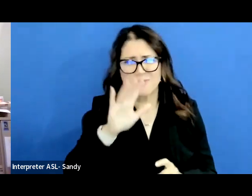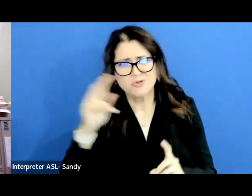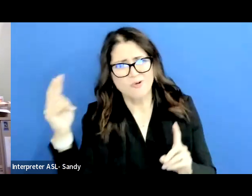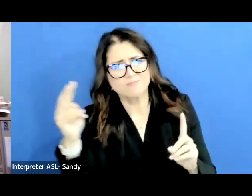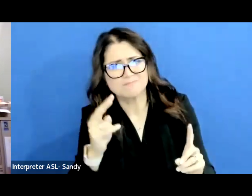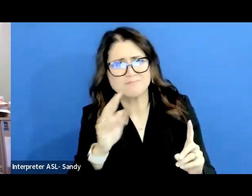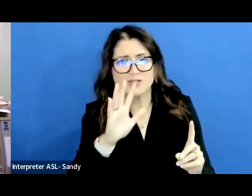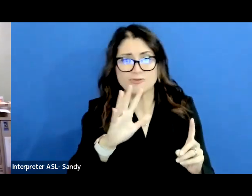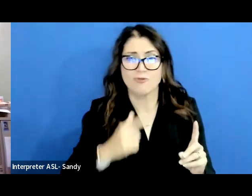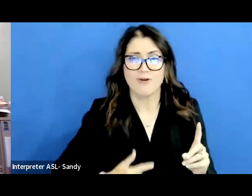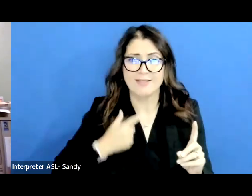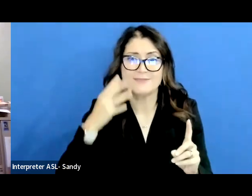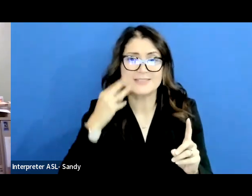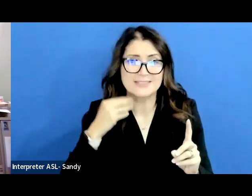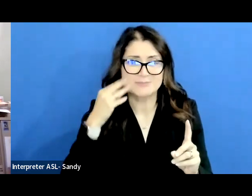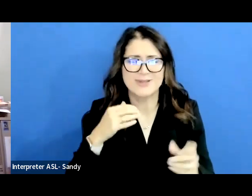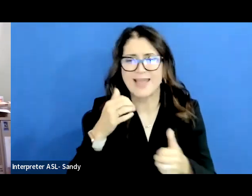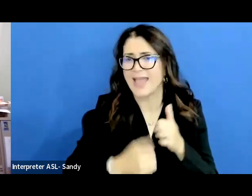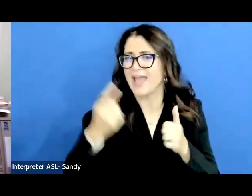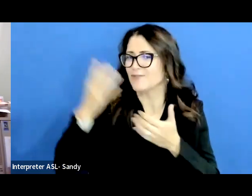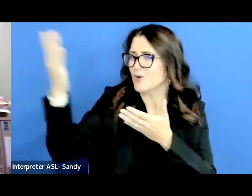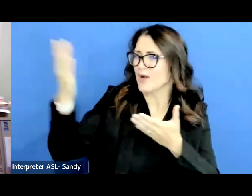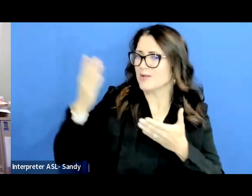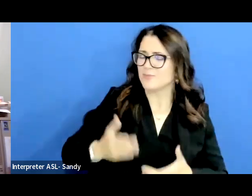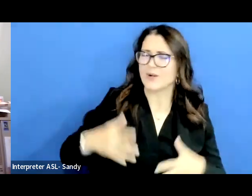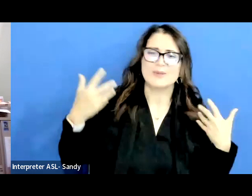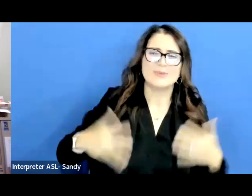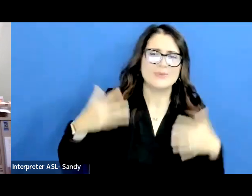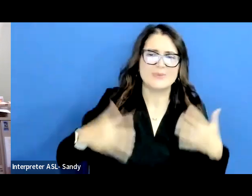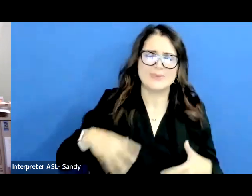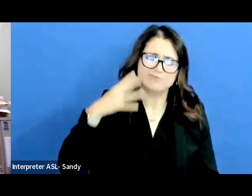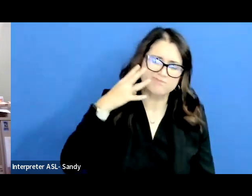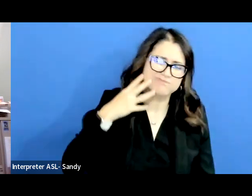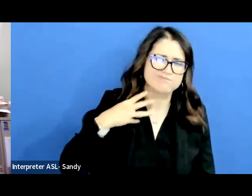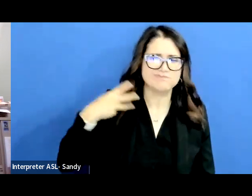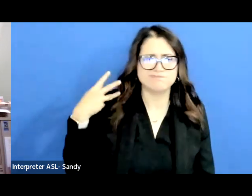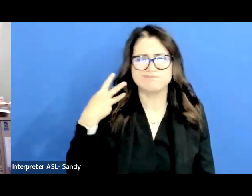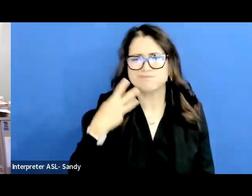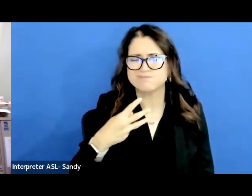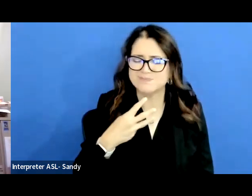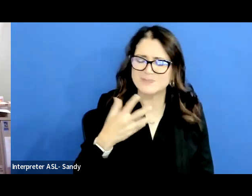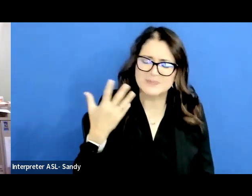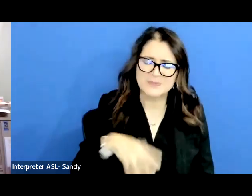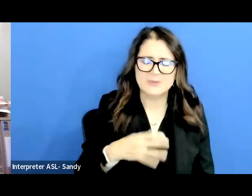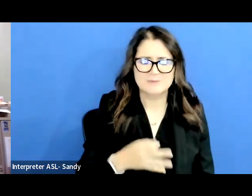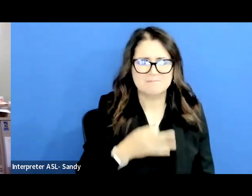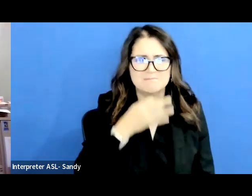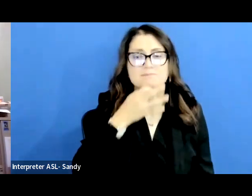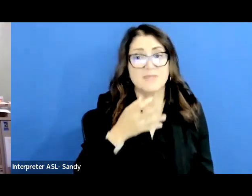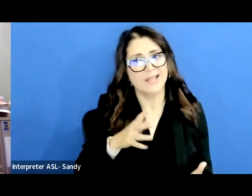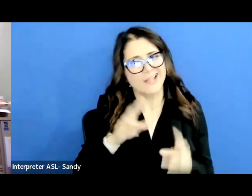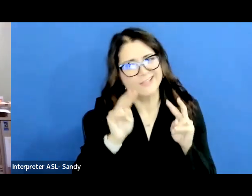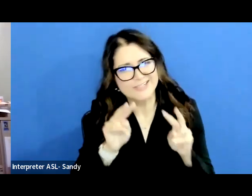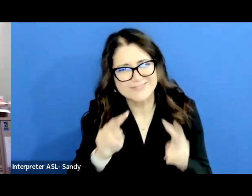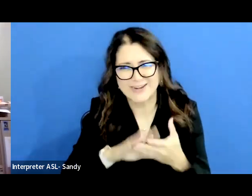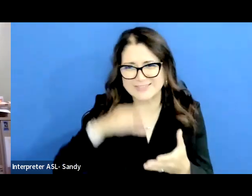experiences. Everyone brings a rich tapestry of their own experiences, and I look forward to learning from all of